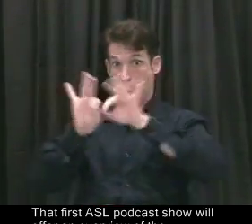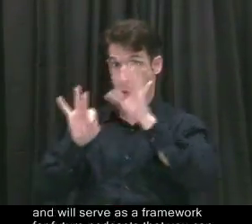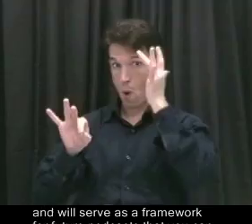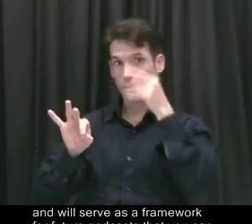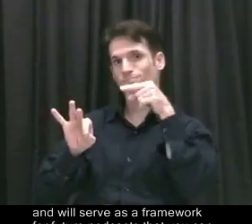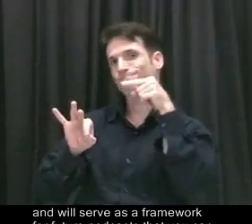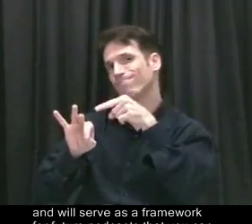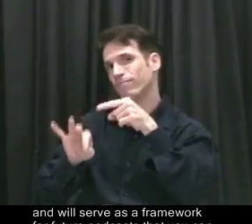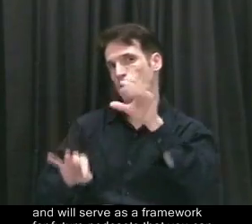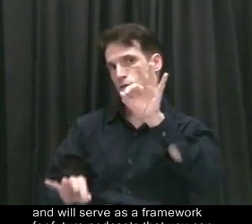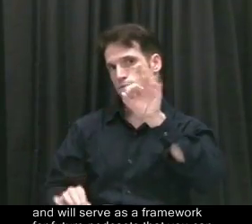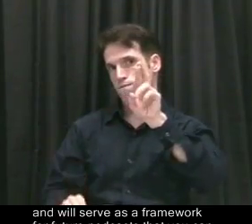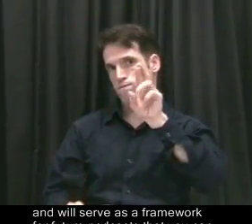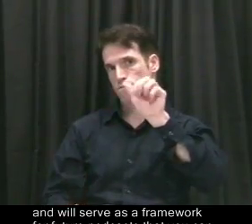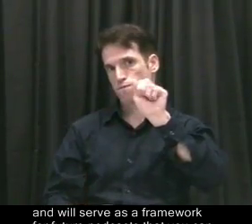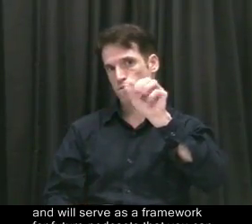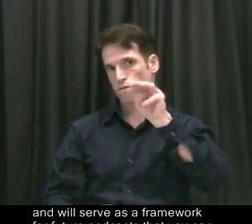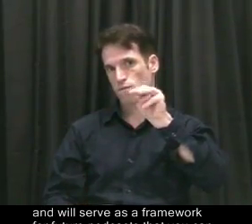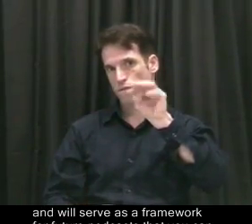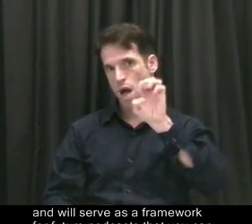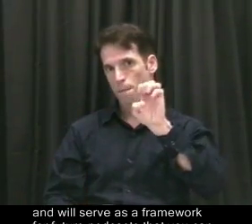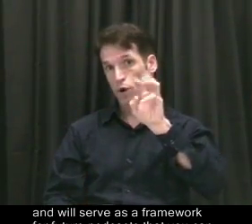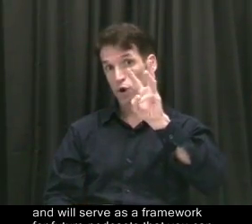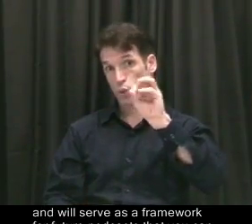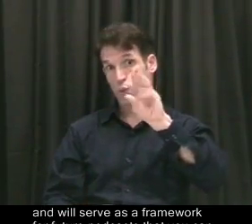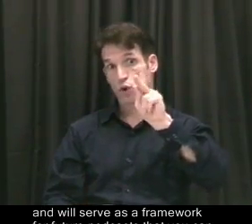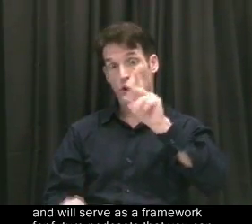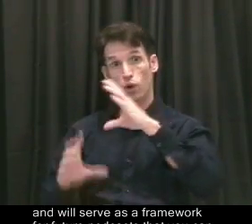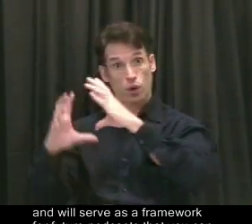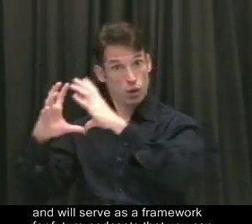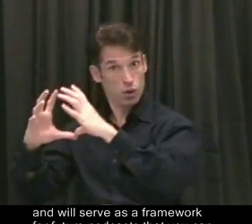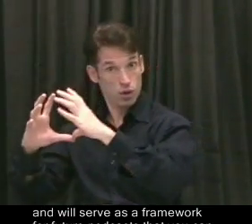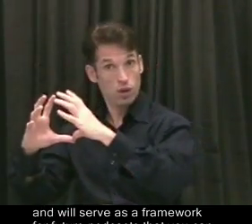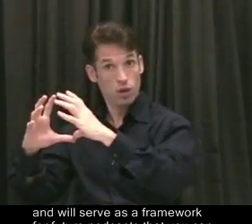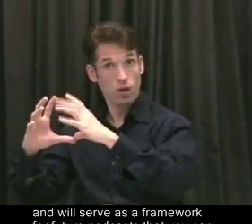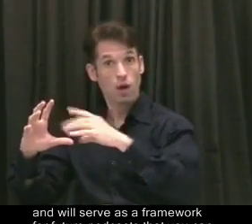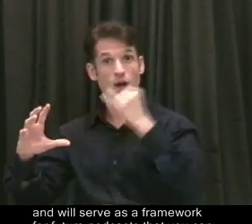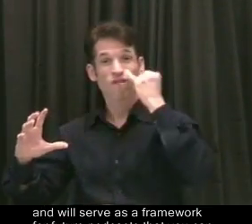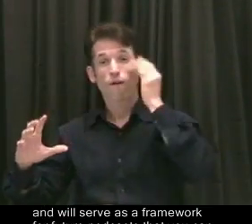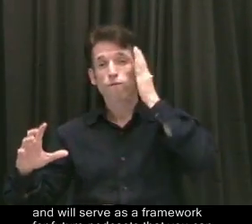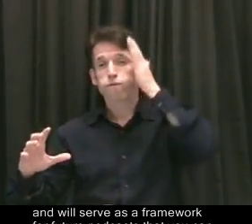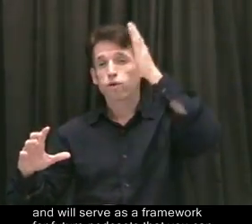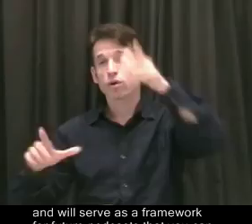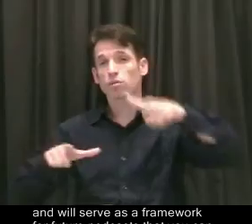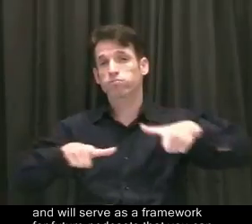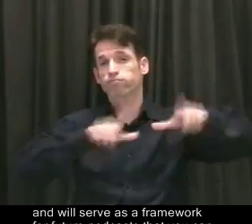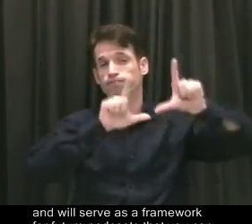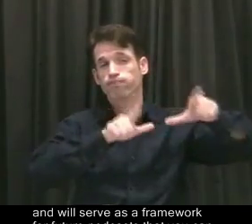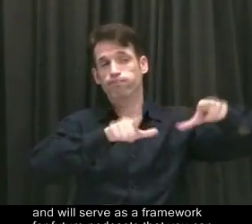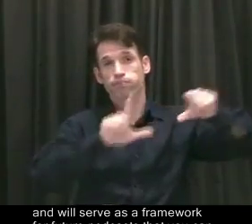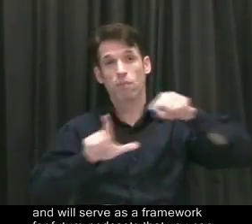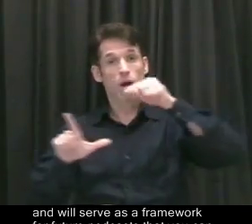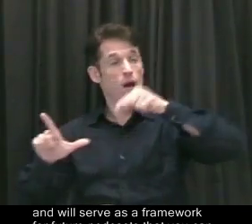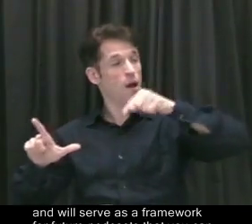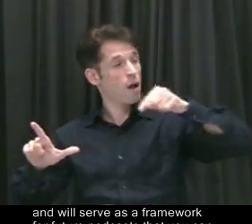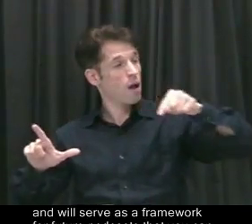Act and will serve as a framework for future podcasts that you can refer back to as needed.